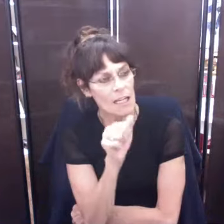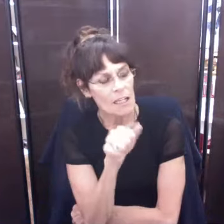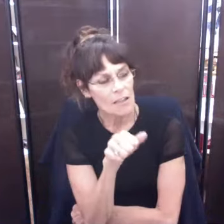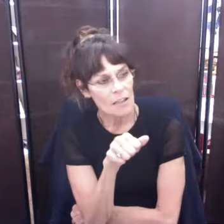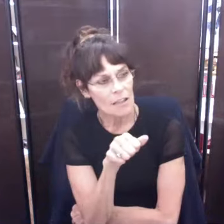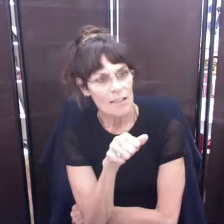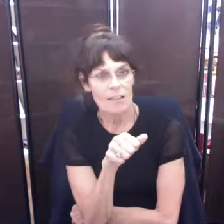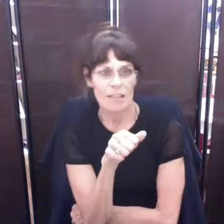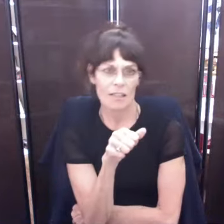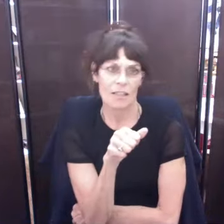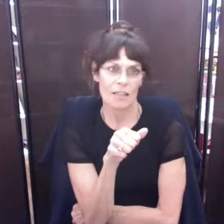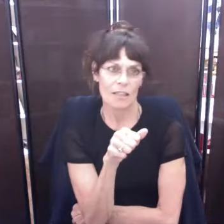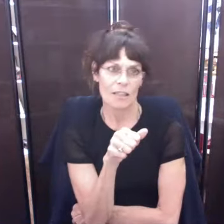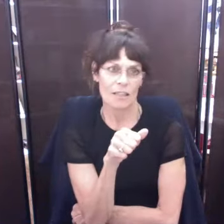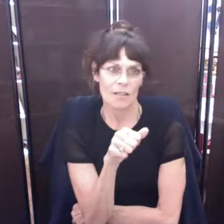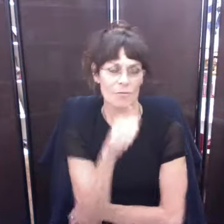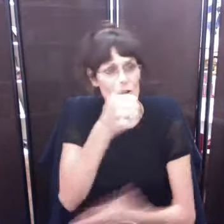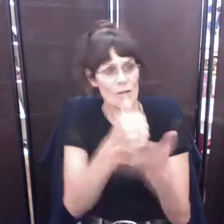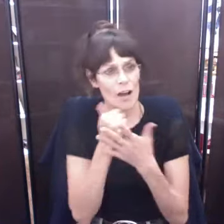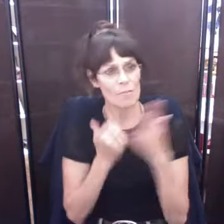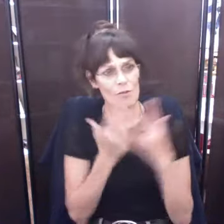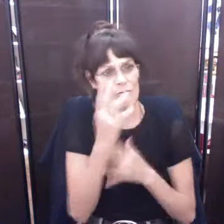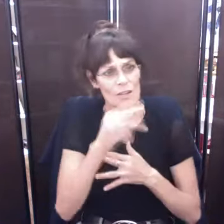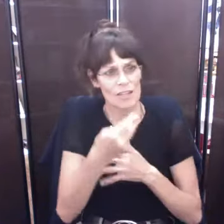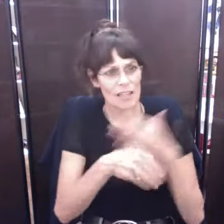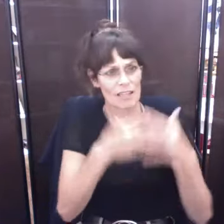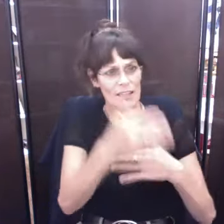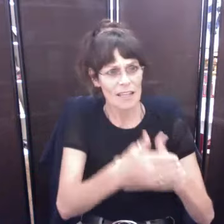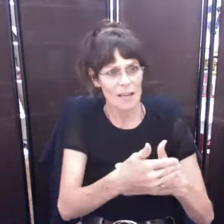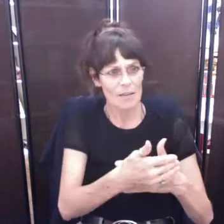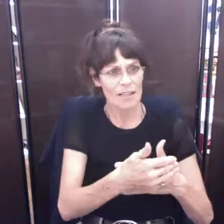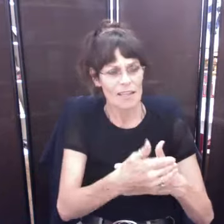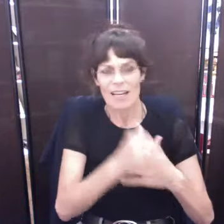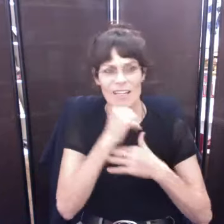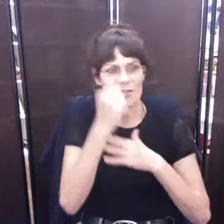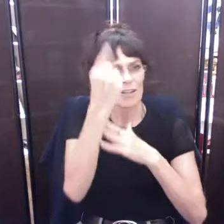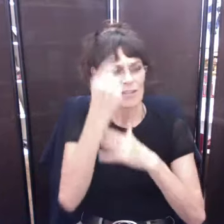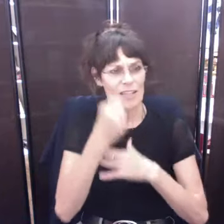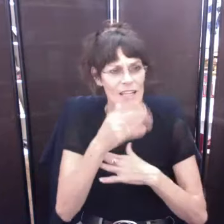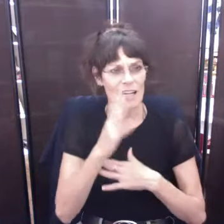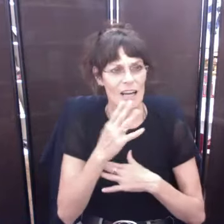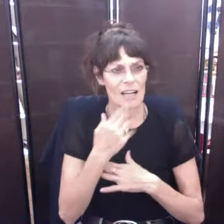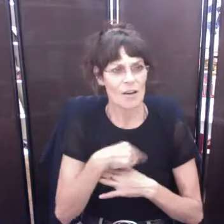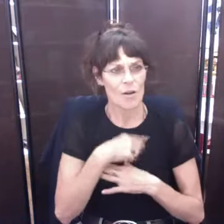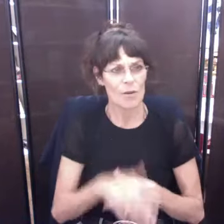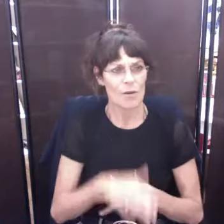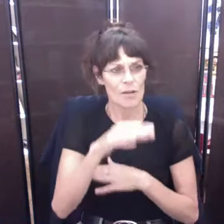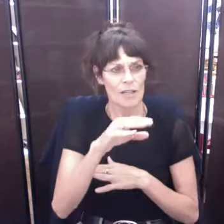will you take me through that second step assignment? Because I have a real hard time with God. You know, we were raised in this cult. And I said,